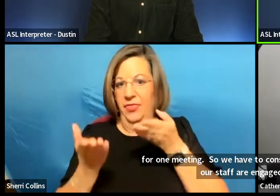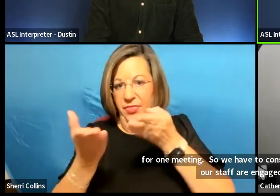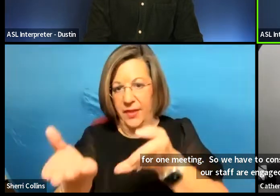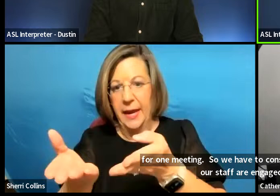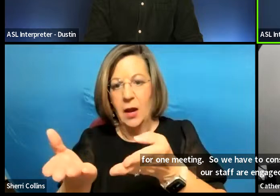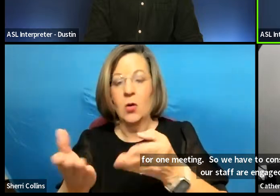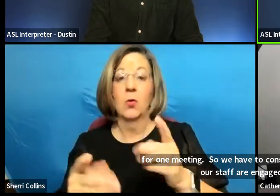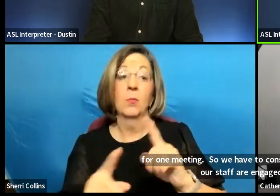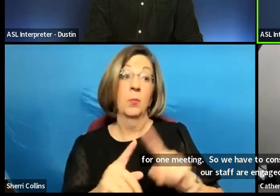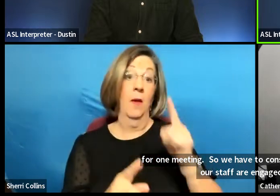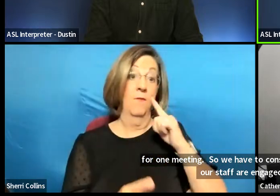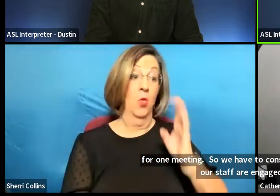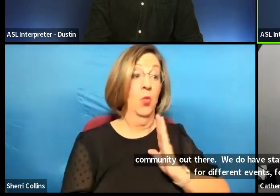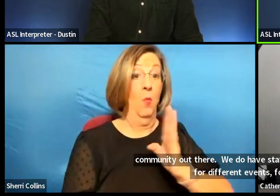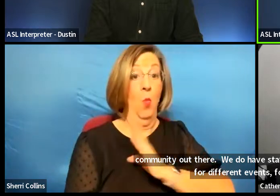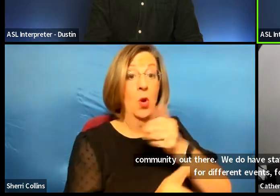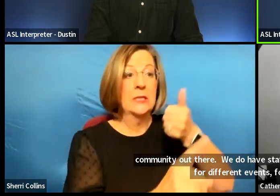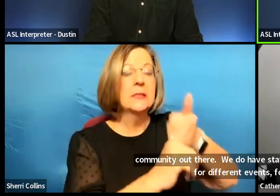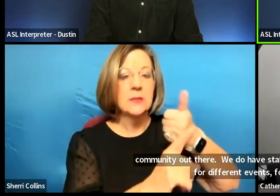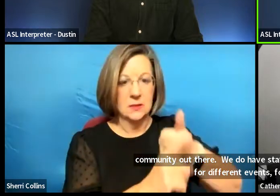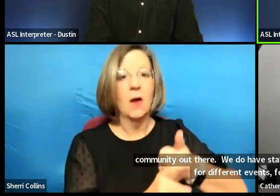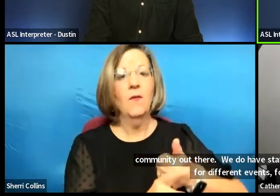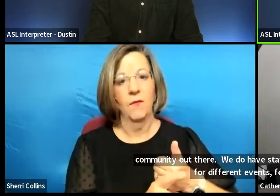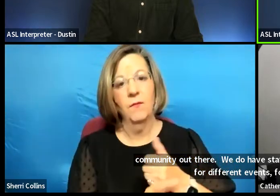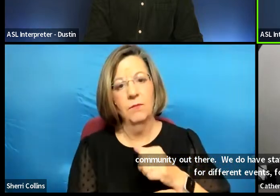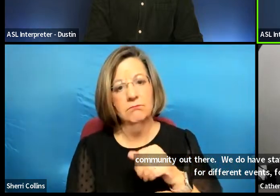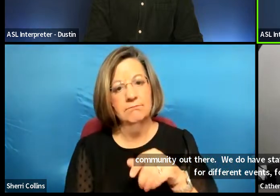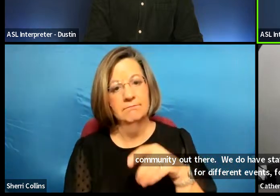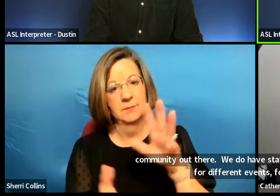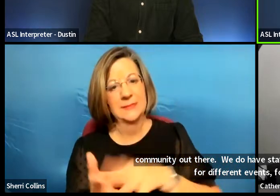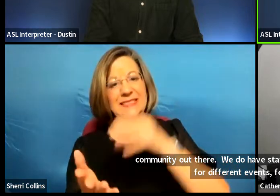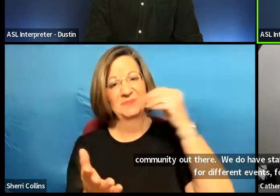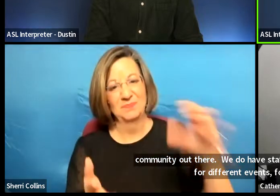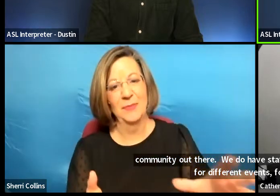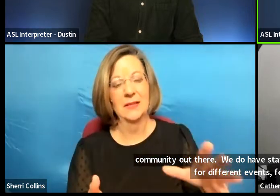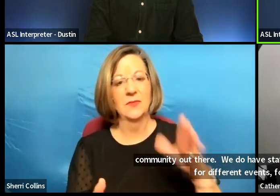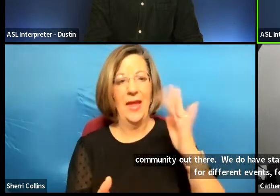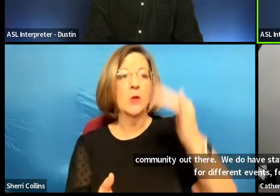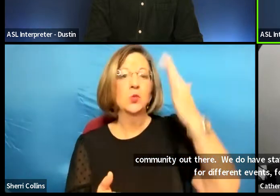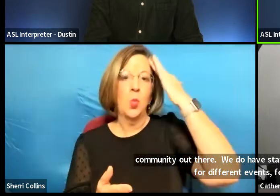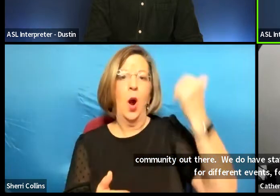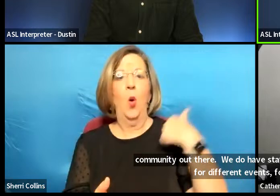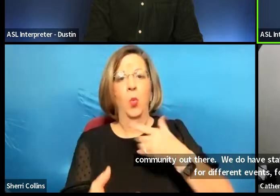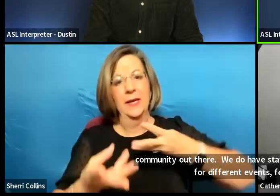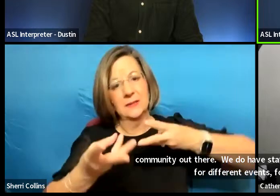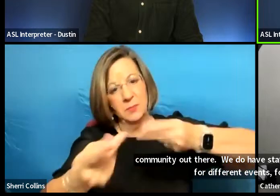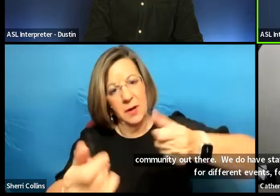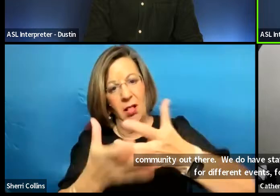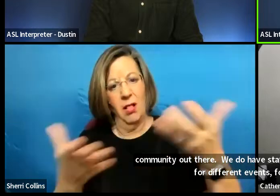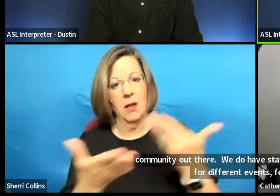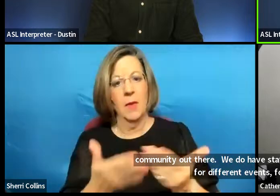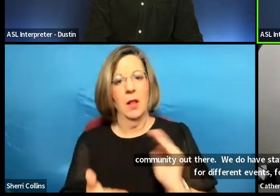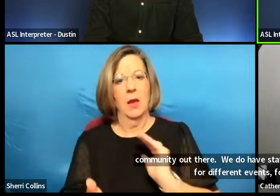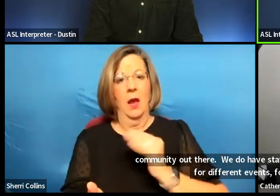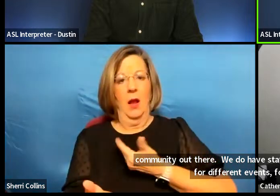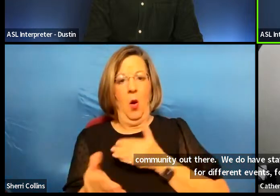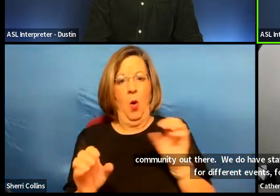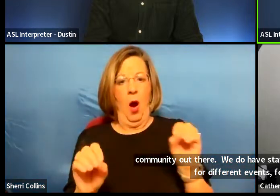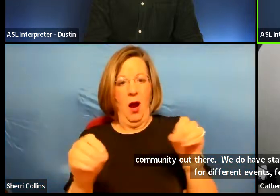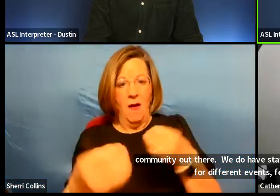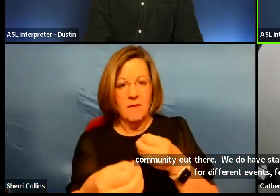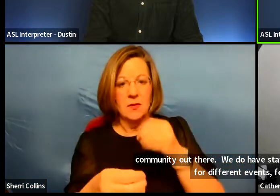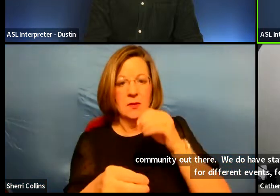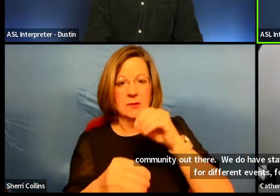meetings. So it's not like we're not there. But for the board itself, it's expensive. And so that's